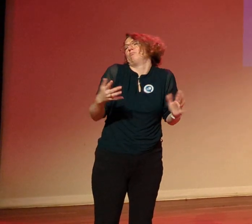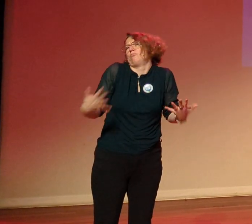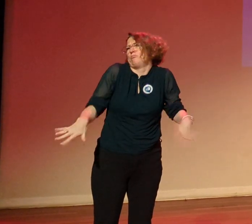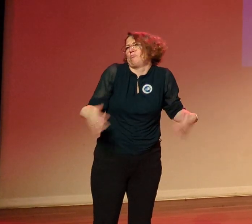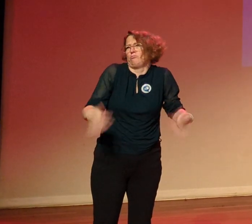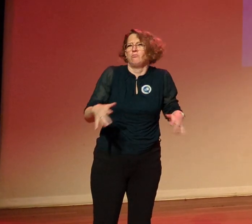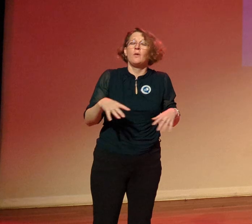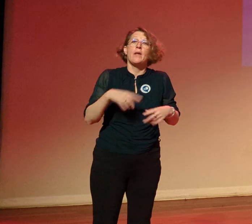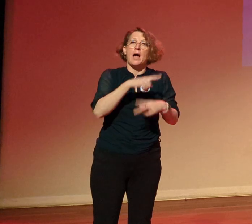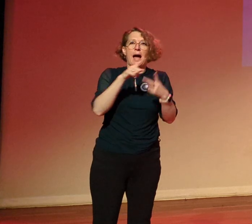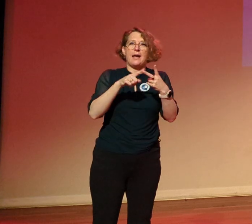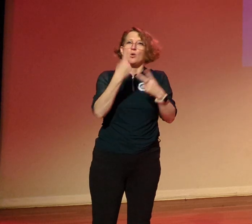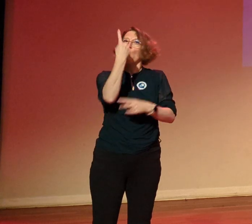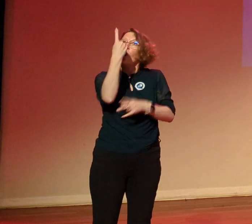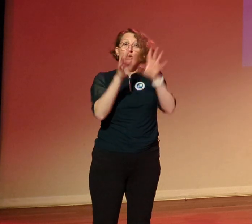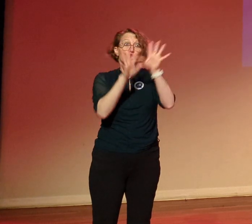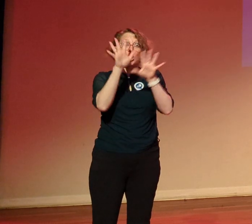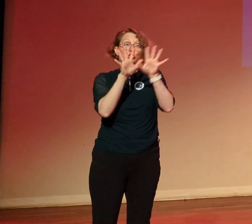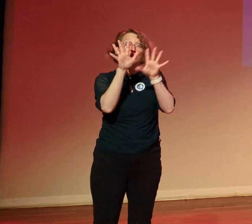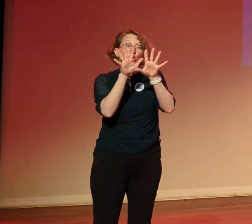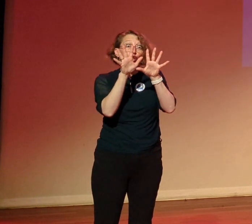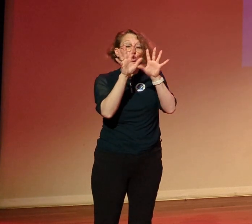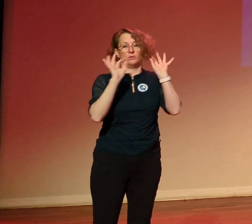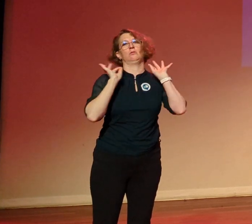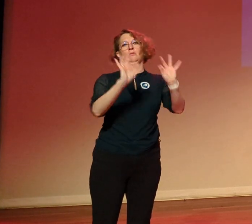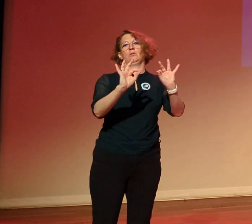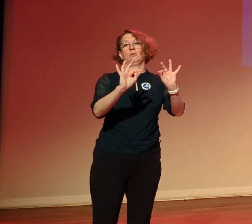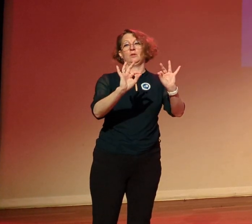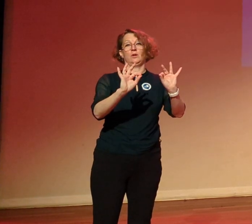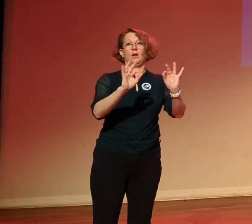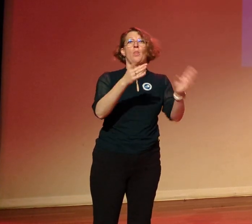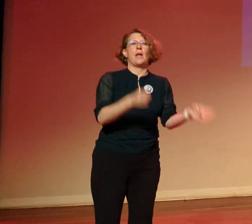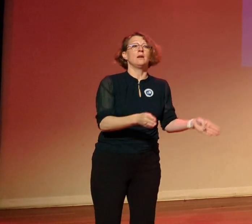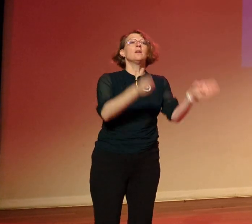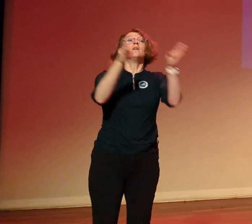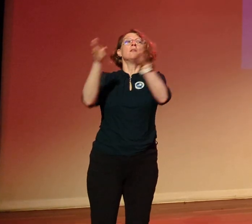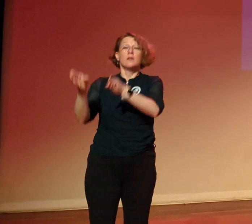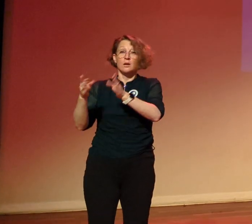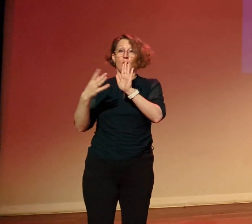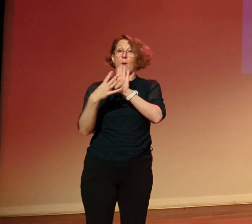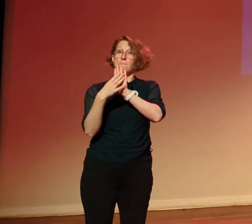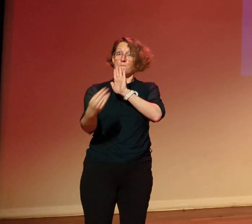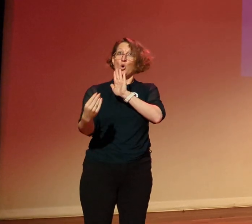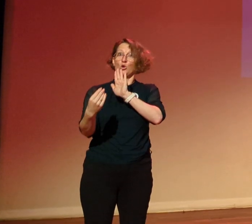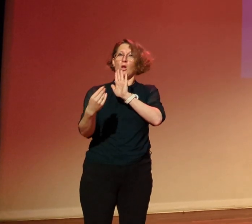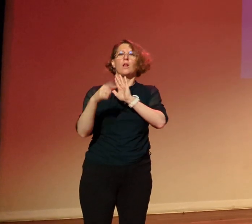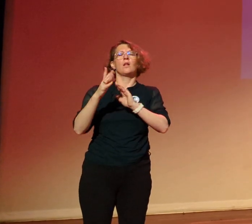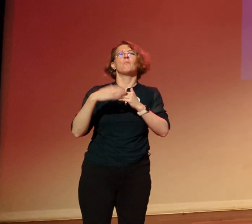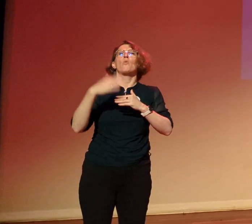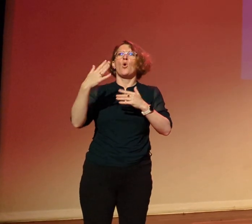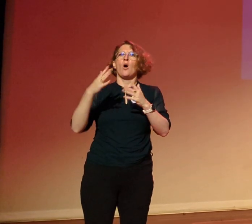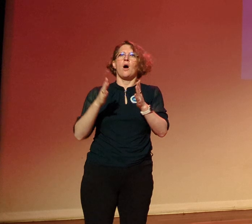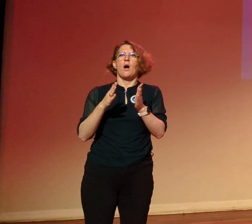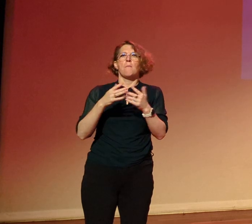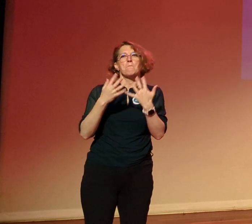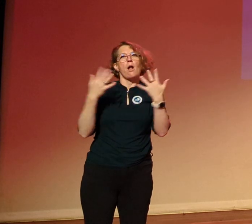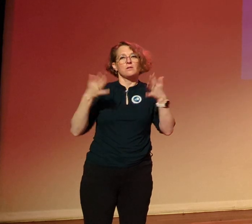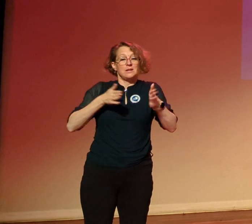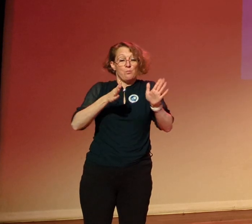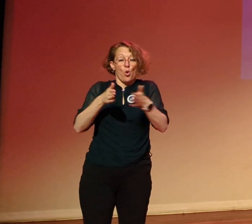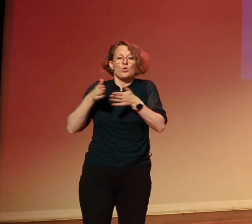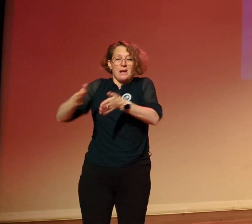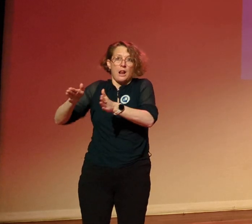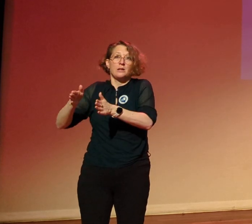identification of a single gesture. When you move to 2.5, which is more equipped for multimodality, you get into